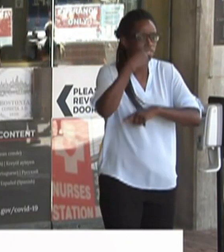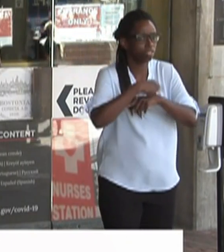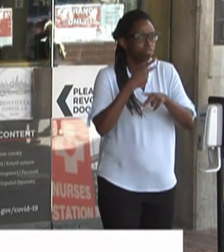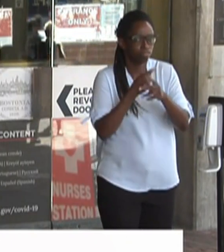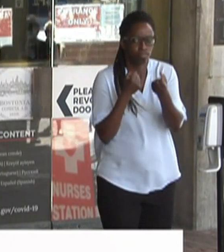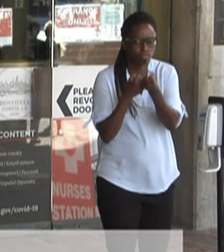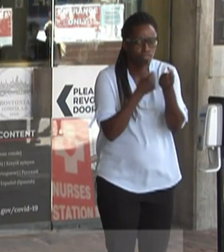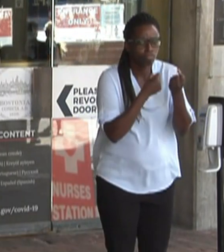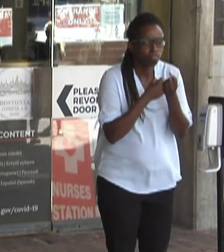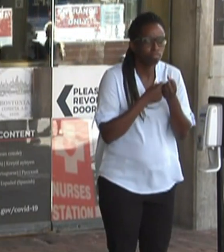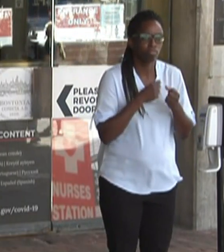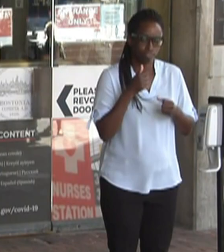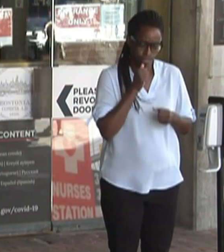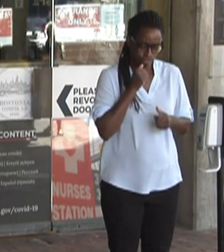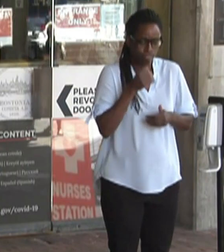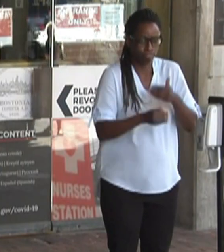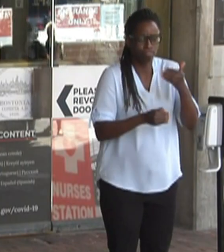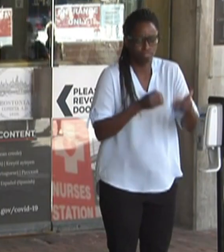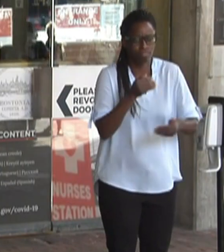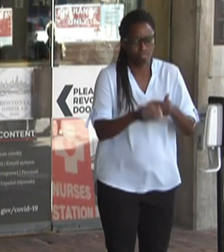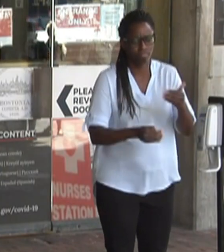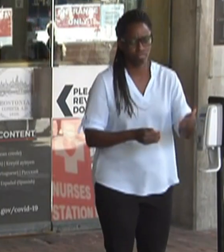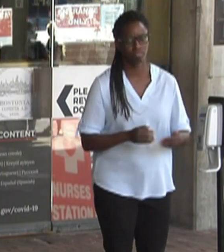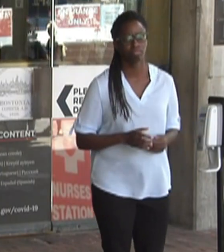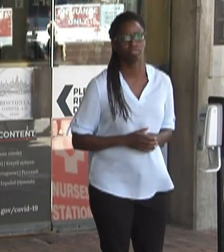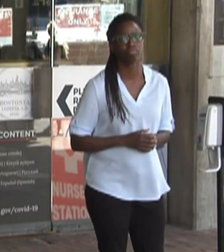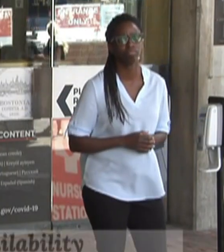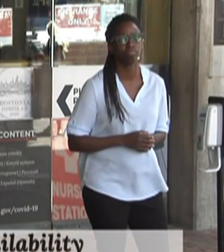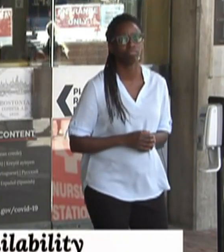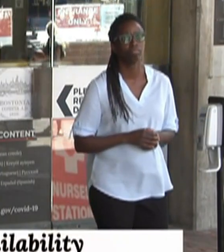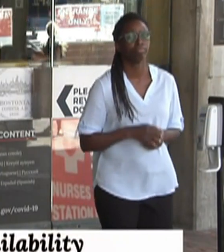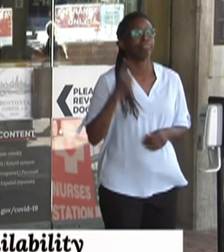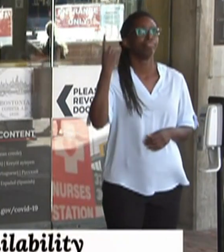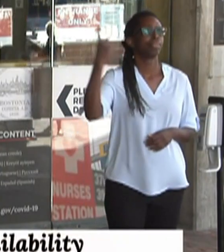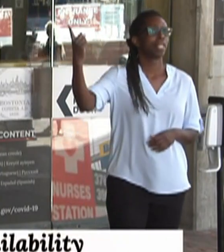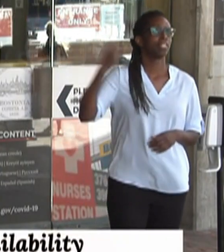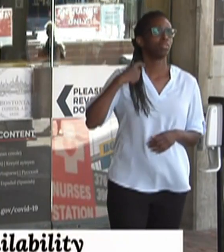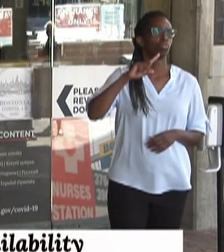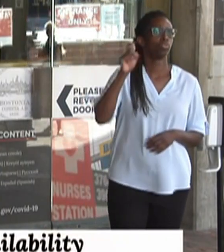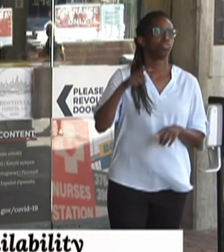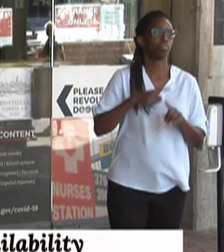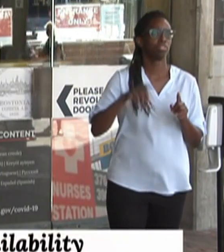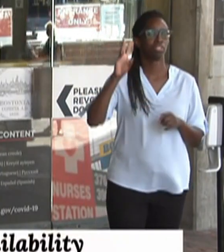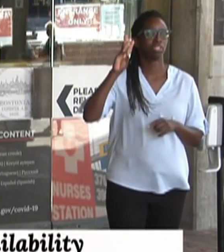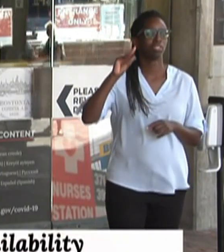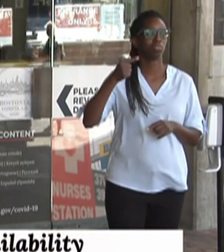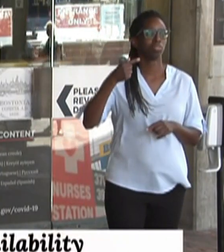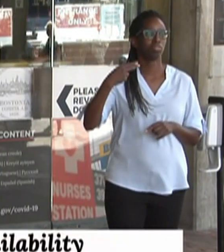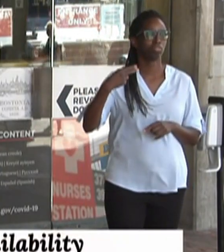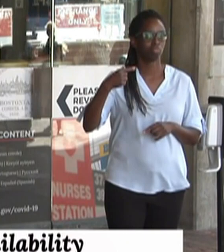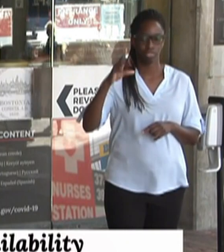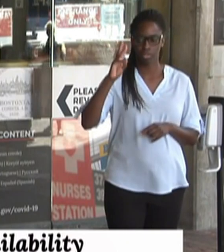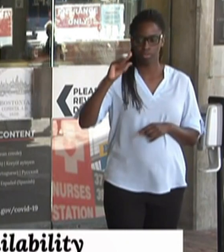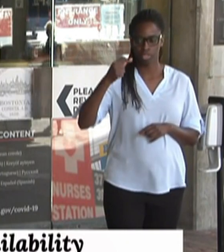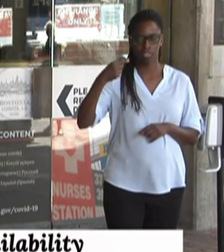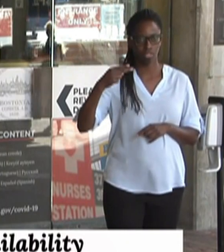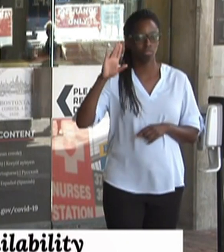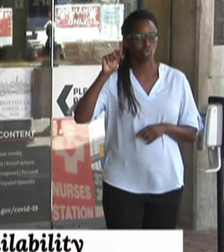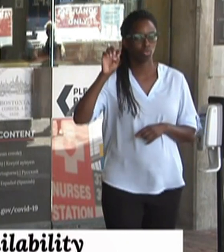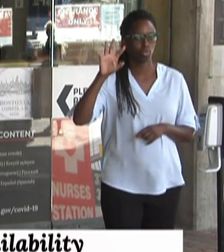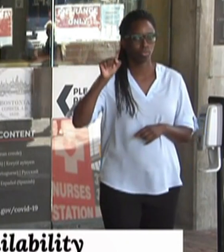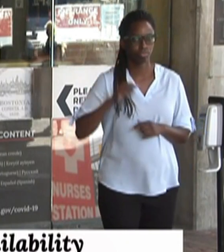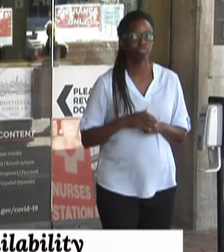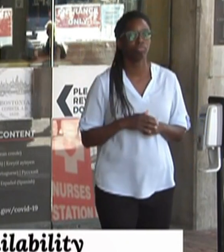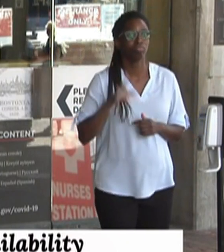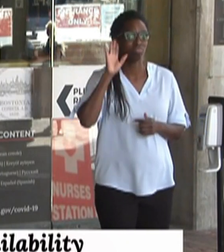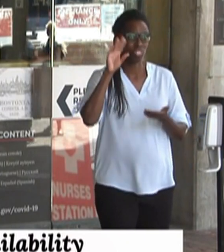to the press that's here. It's from Alan Miller, WHDH. With college students coming back to Boston, what is your message to